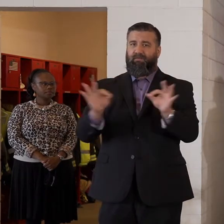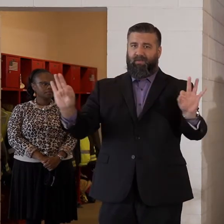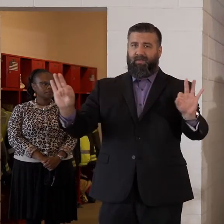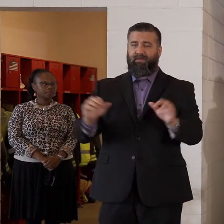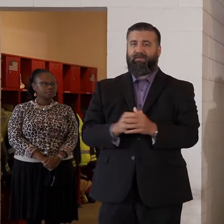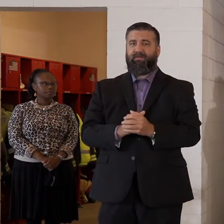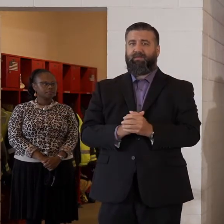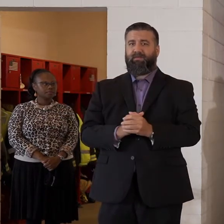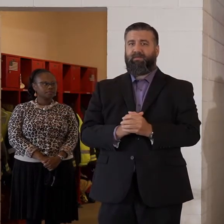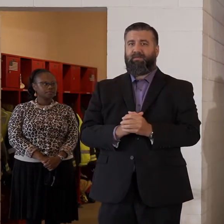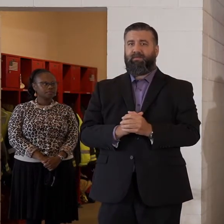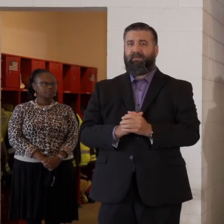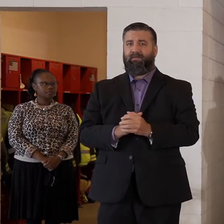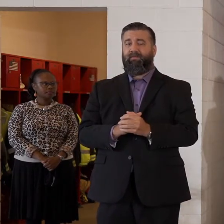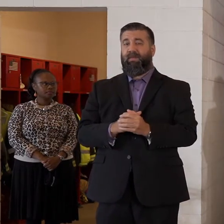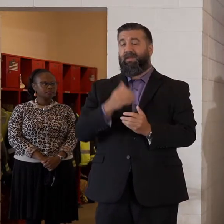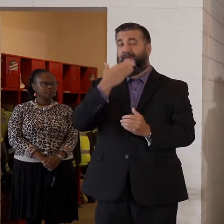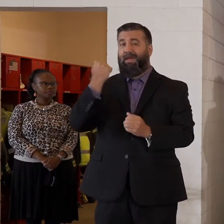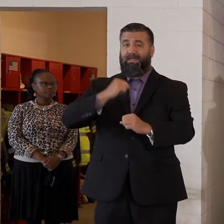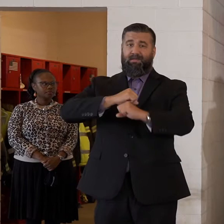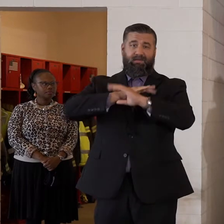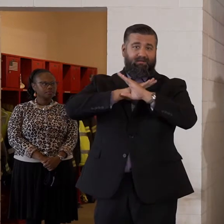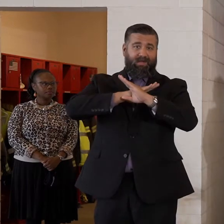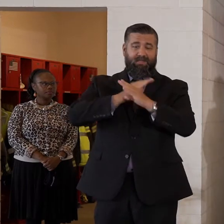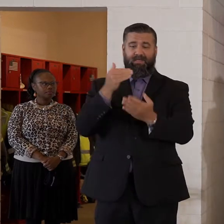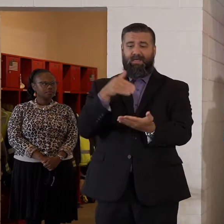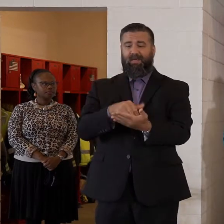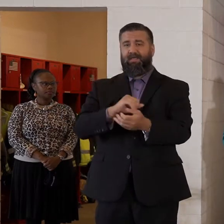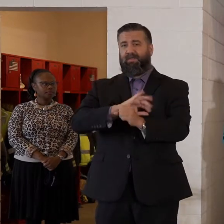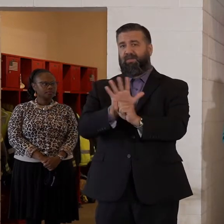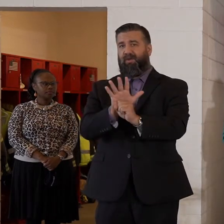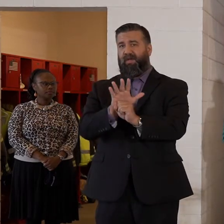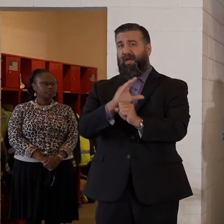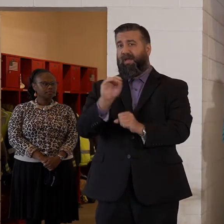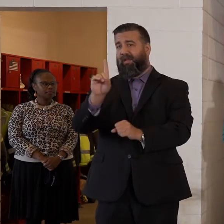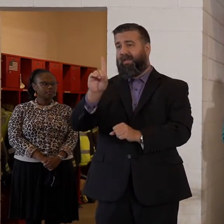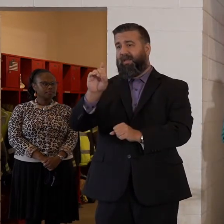And they're our best defense against COVID-19 and the Delta variant.